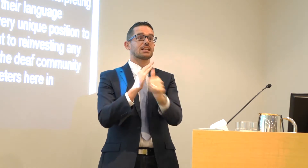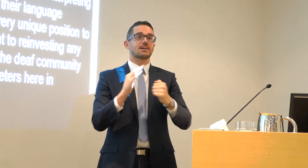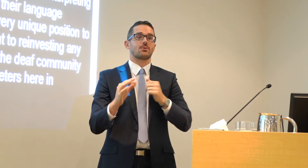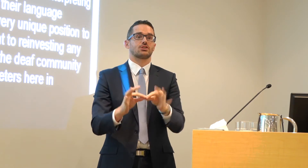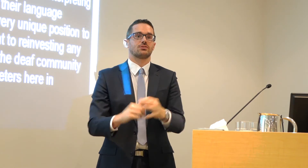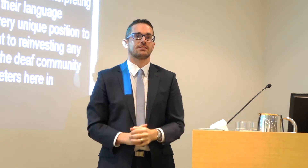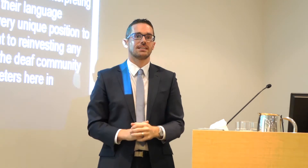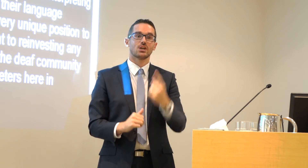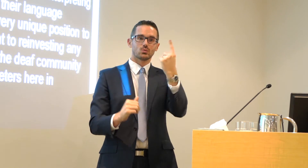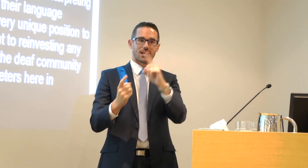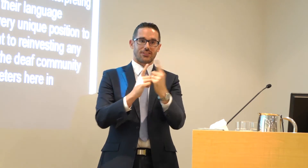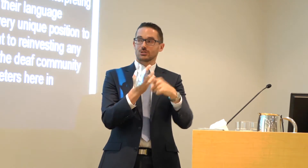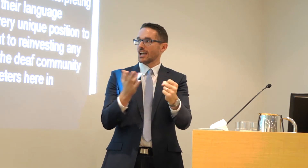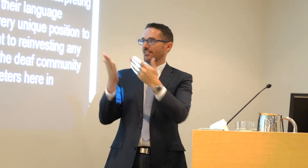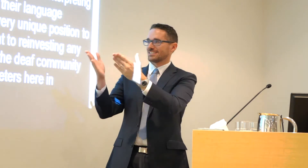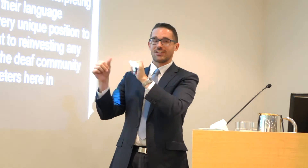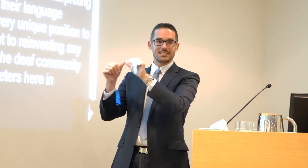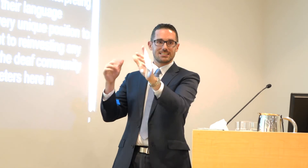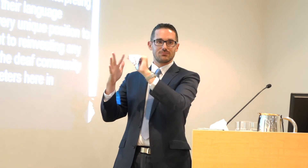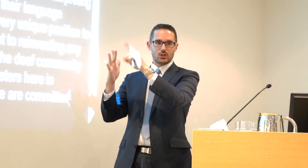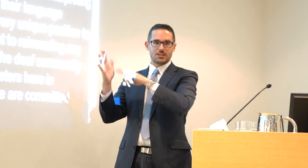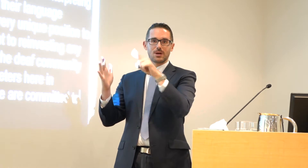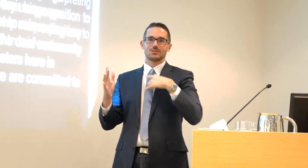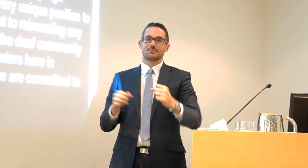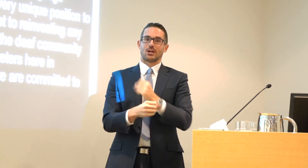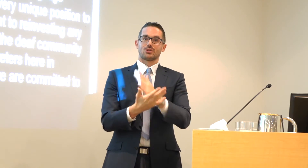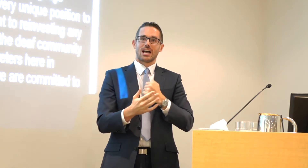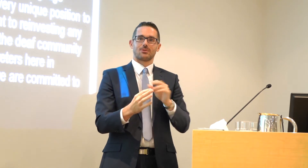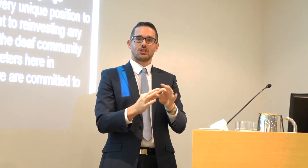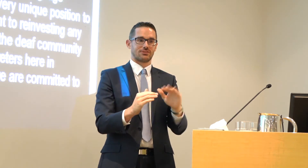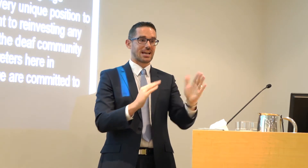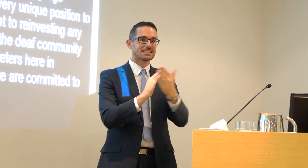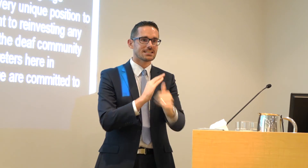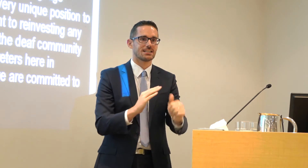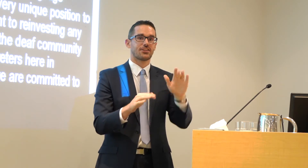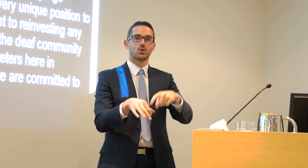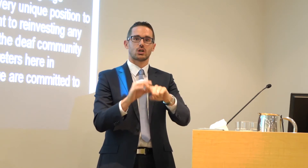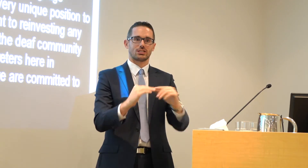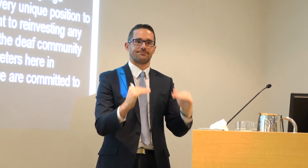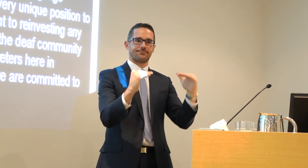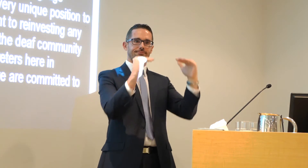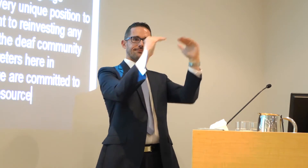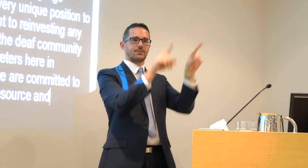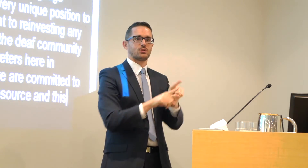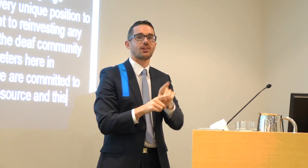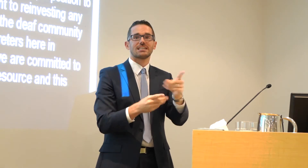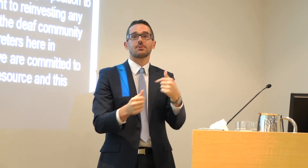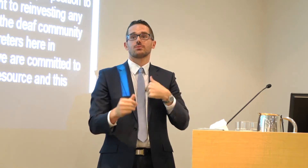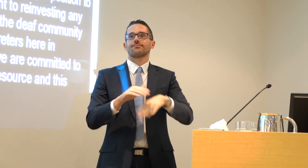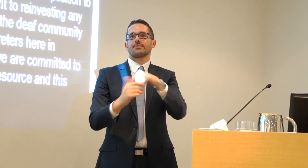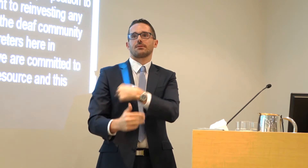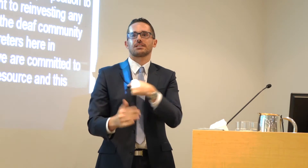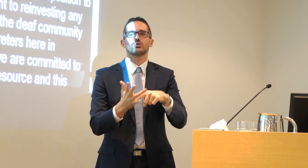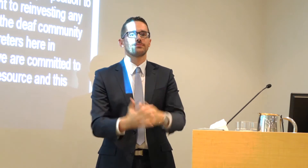we're committed to upskilling our workforce. It's one thing to have this fantastic resource and this project, but we need to make sure the quality